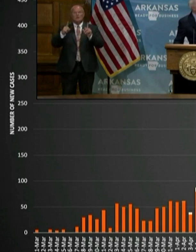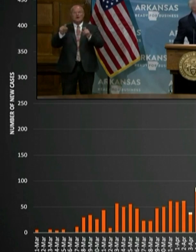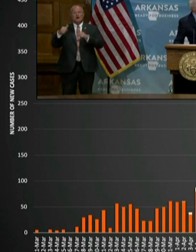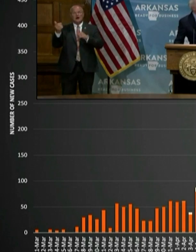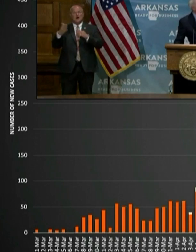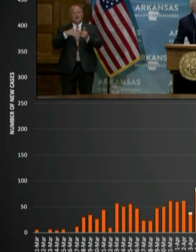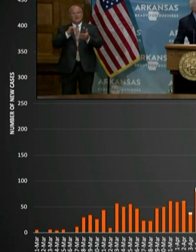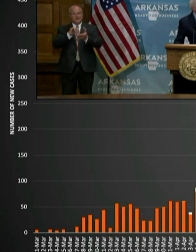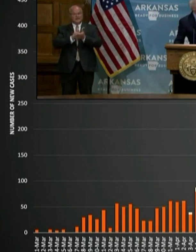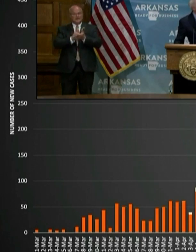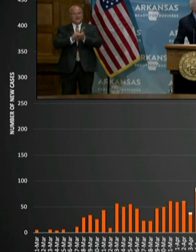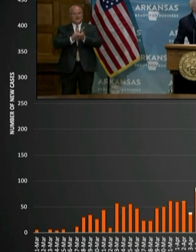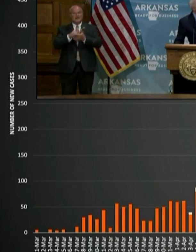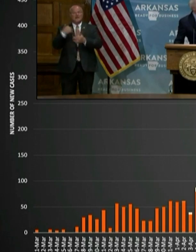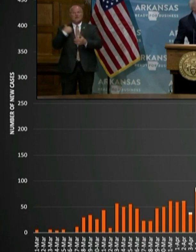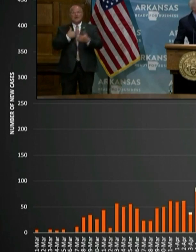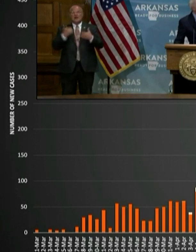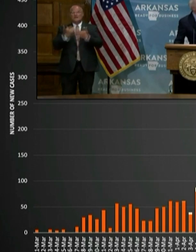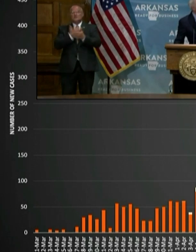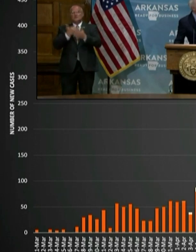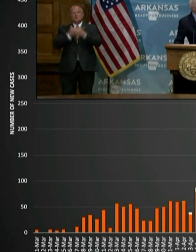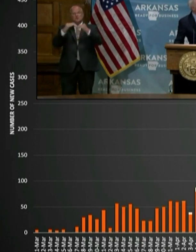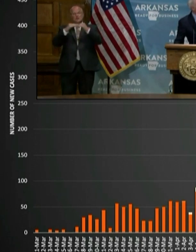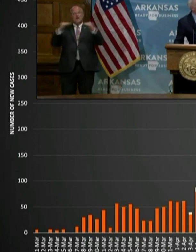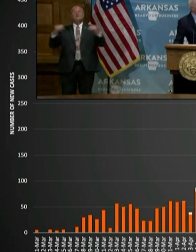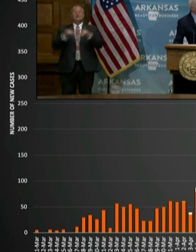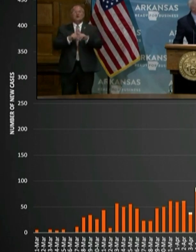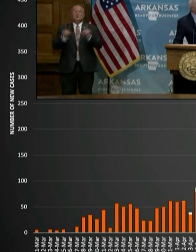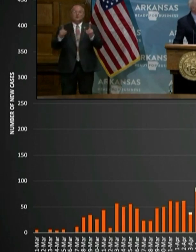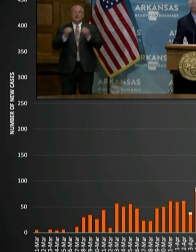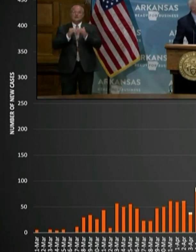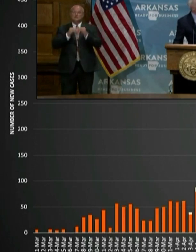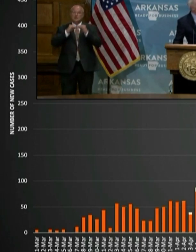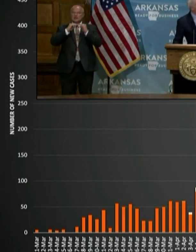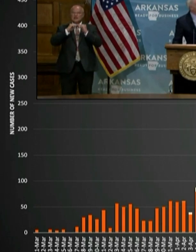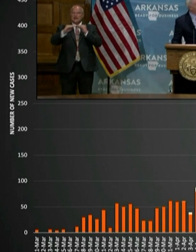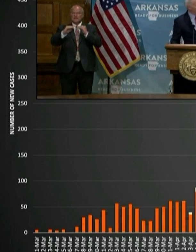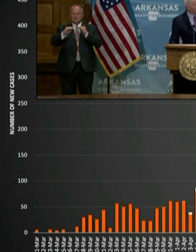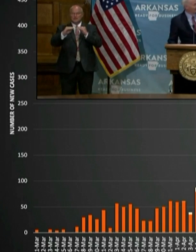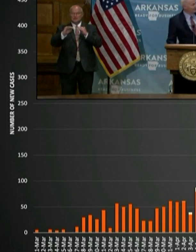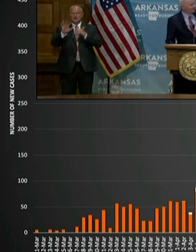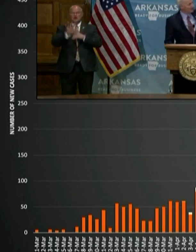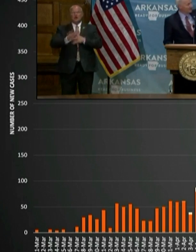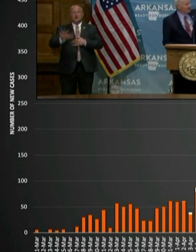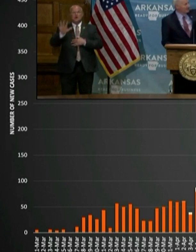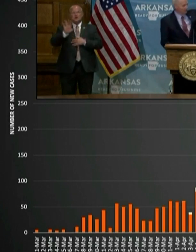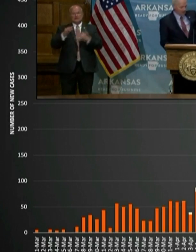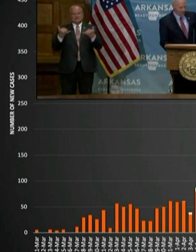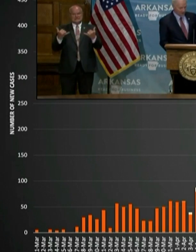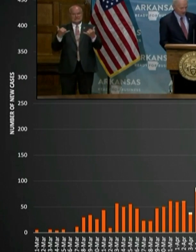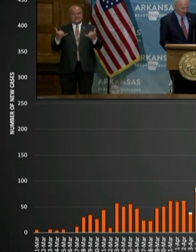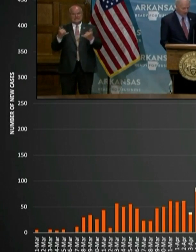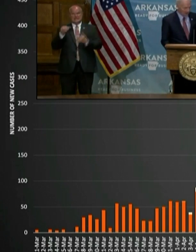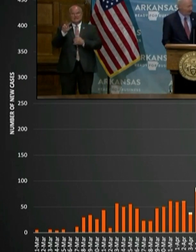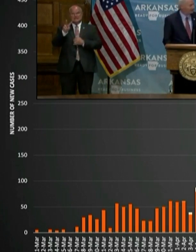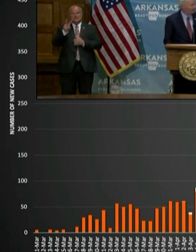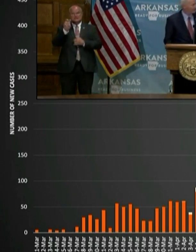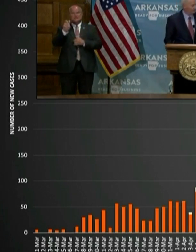that we've reached a new level there, but it is more level at around today's mark